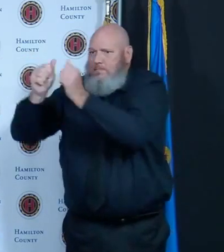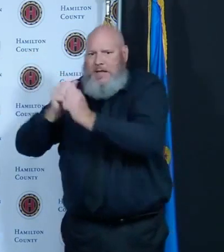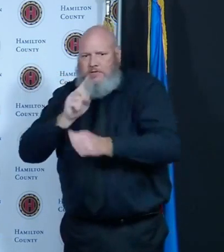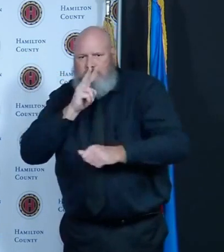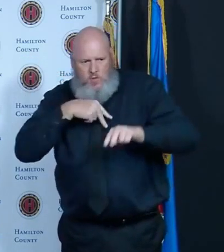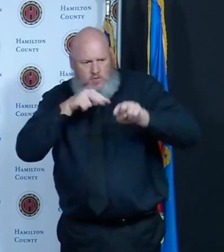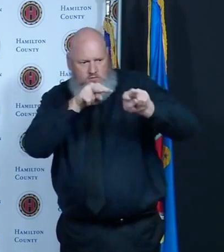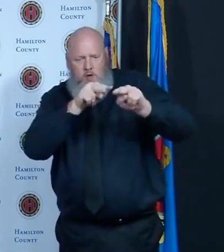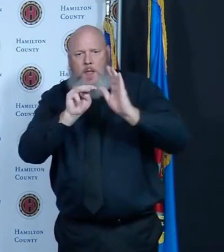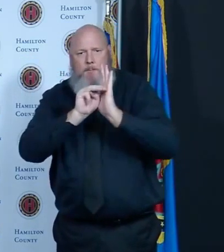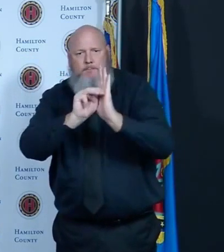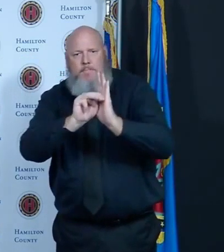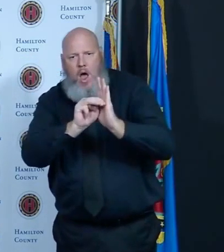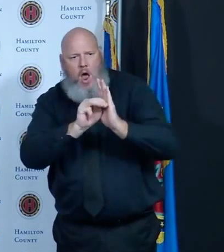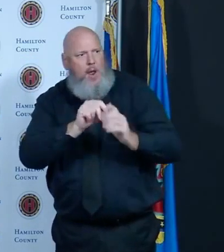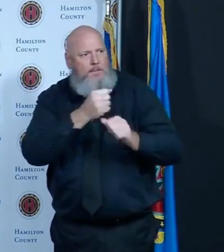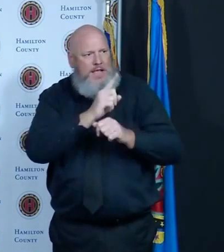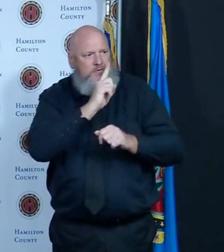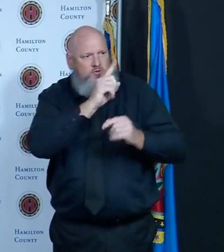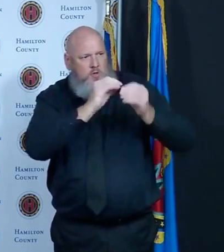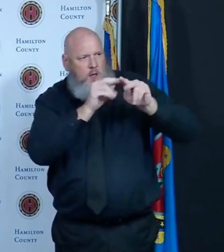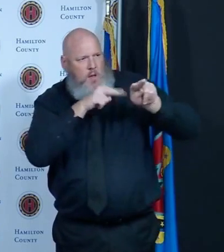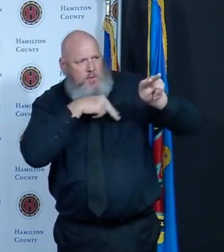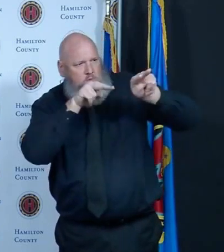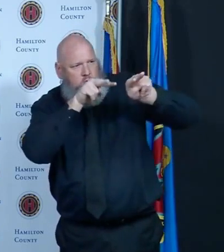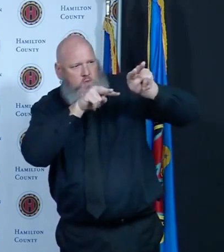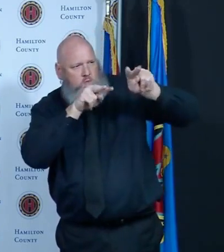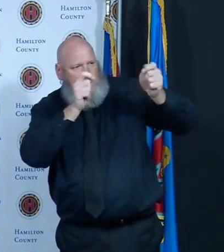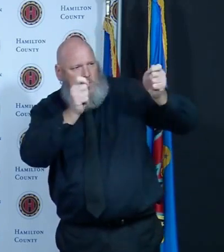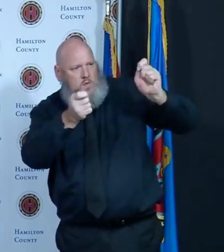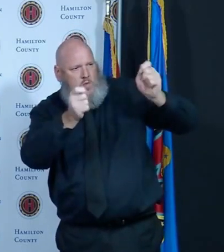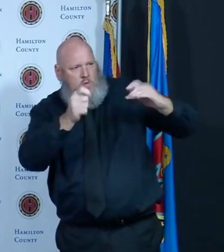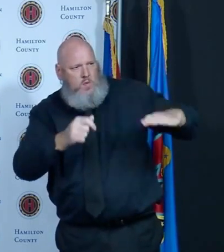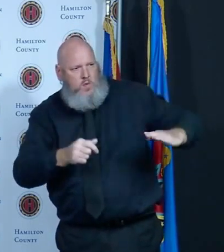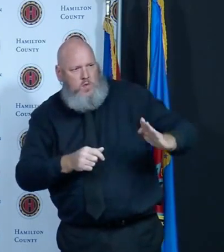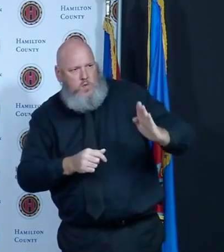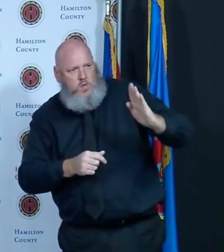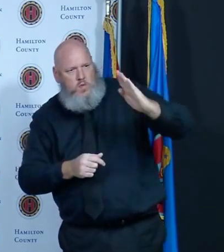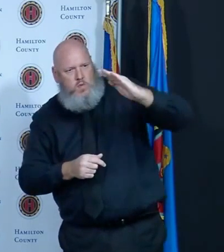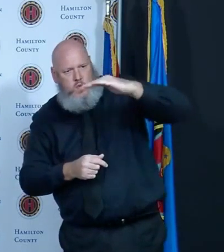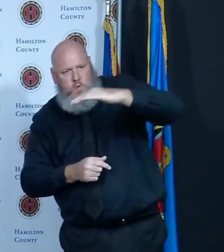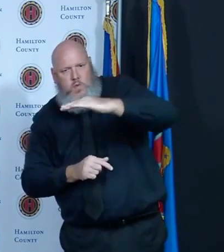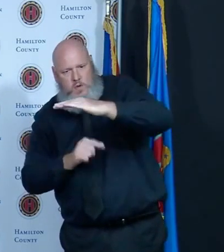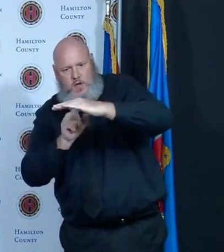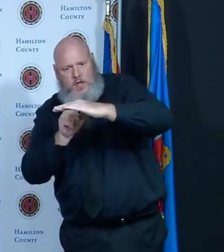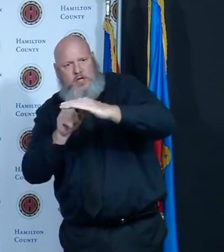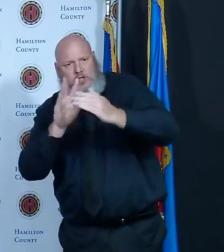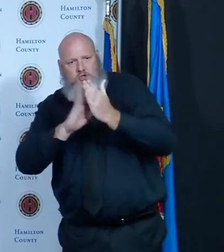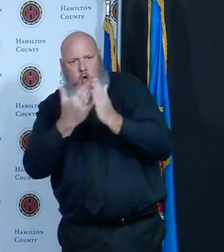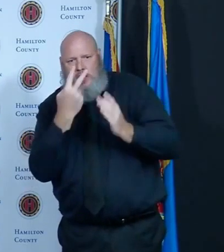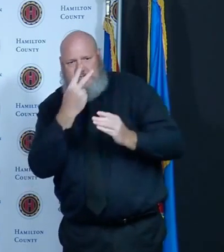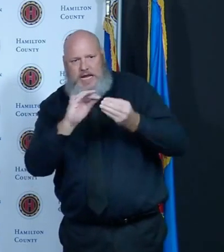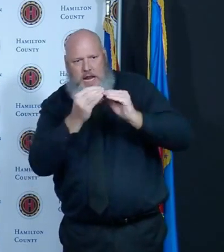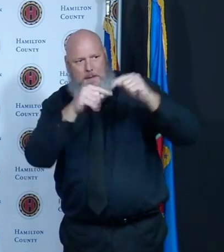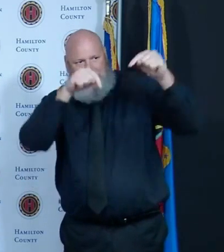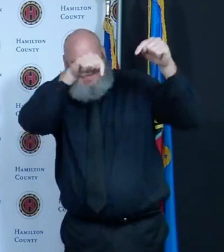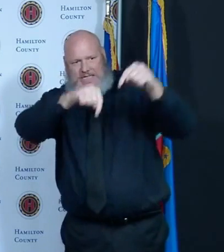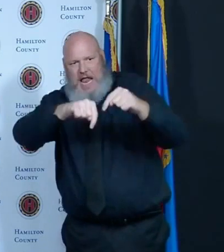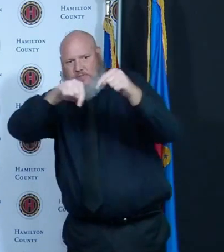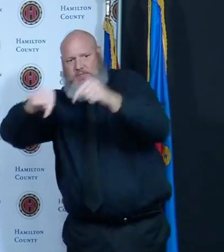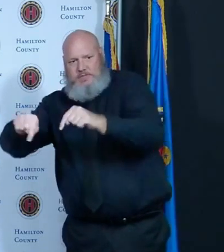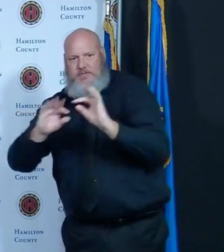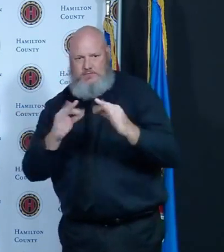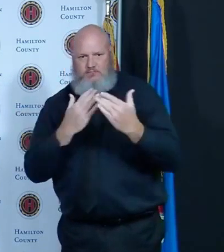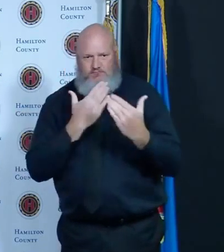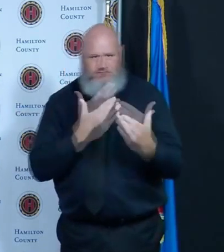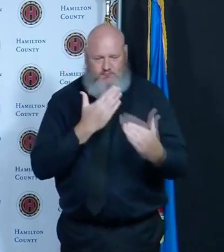seeing in Hamilton County. So this is really great news for Hamilton County, and so I just wanted to bring it to people's attention. So we